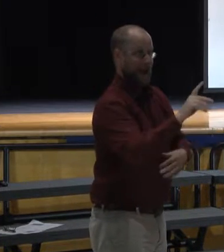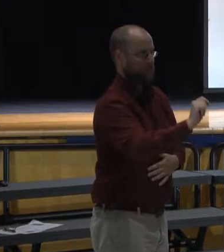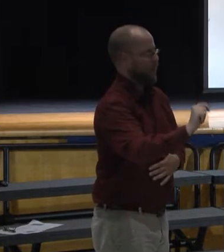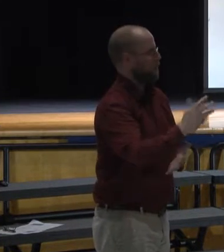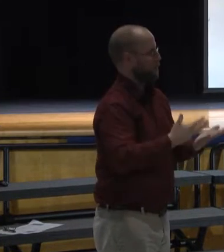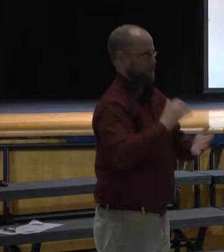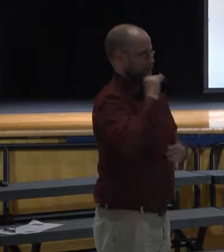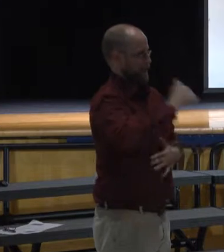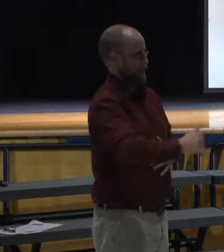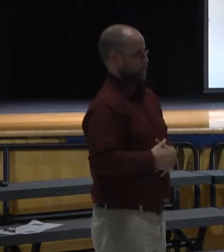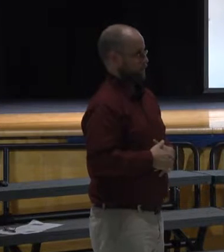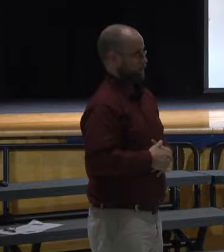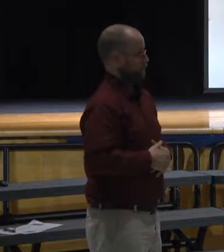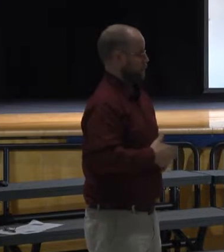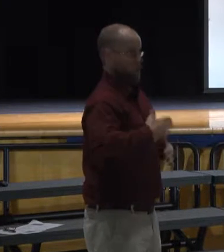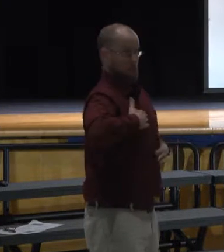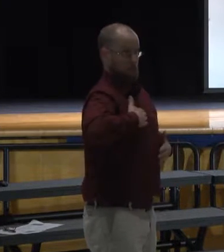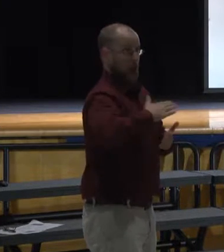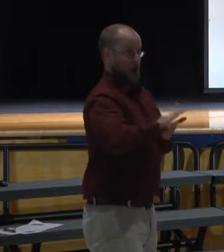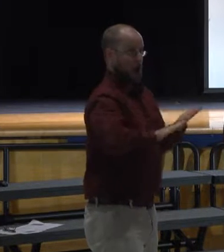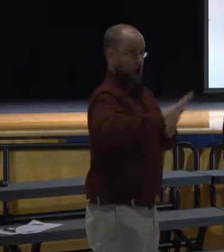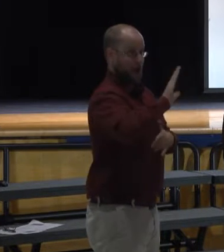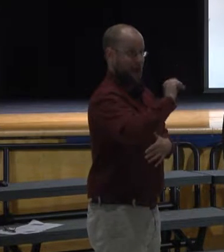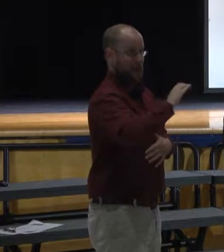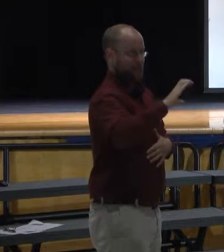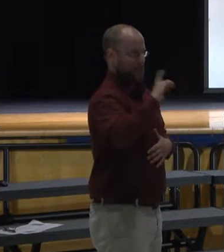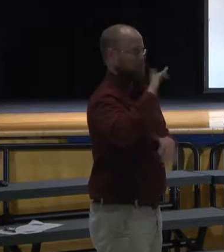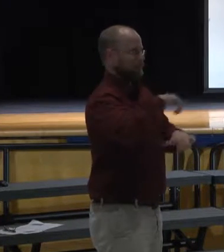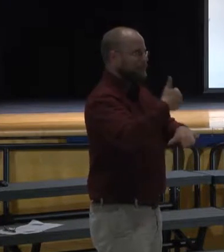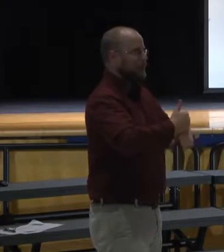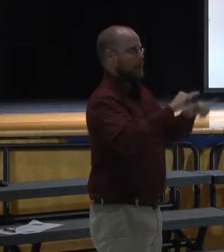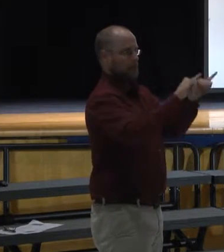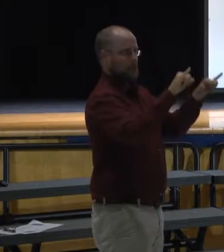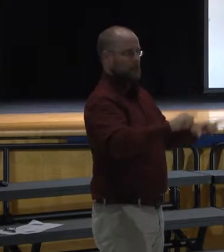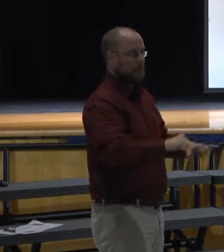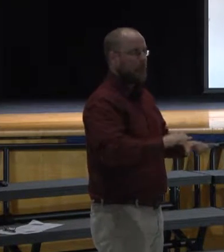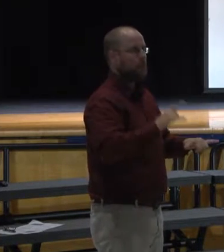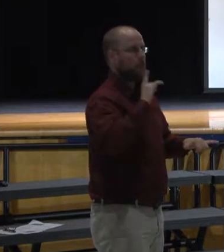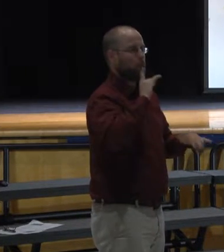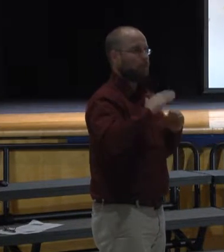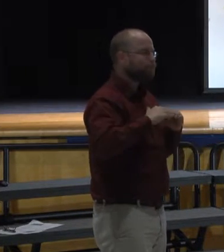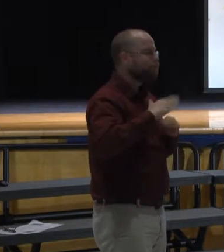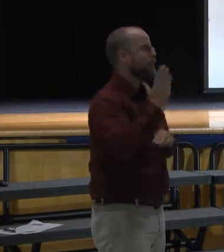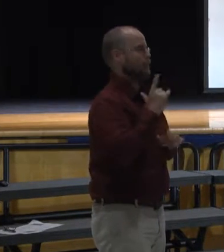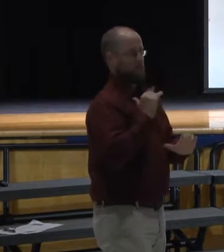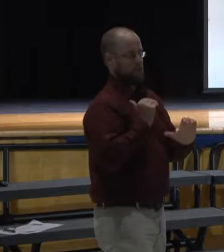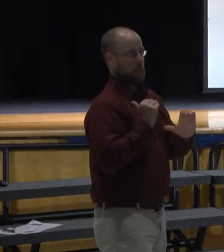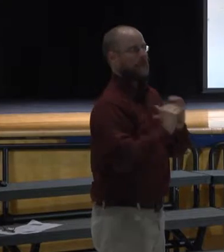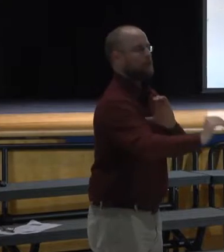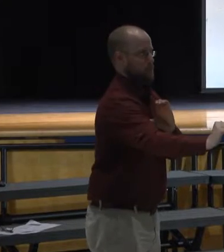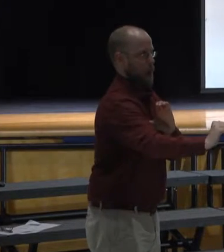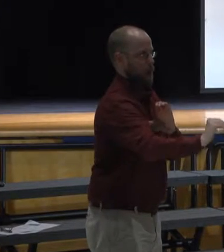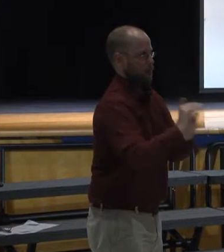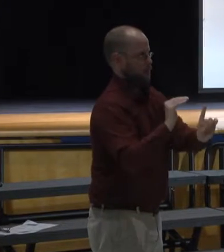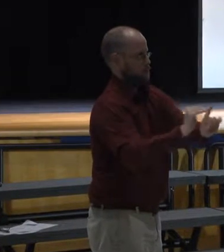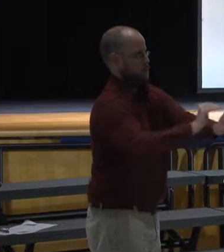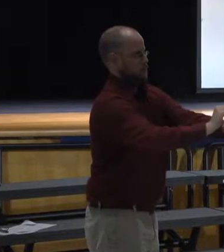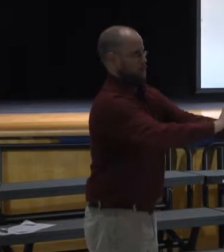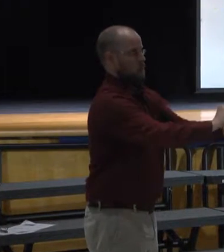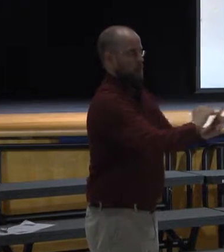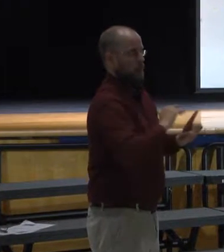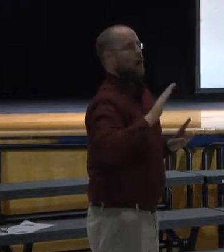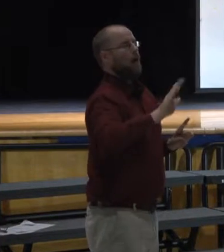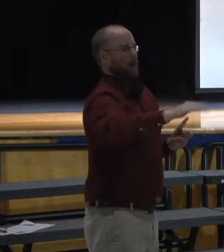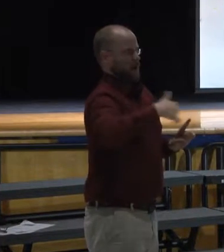right? At our school, we're creating a system so that we at least send an email out to the emails that were on the FAFSA saying, hey,